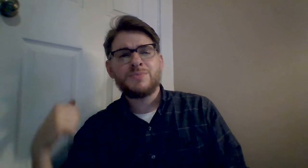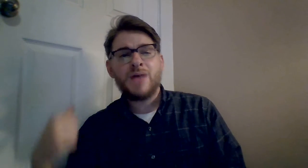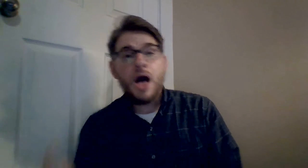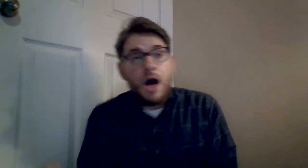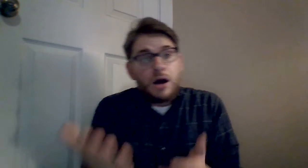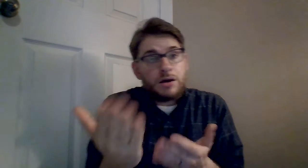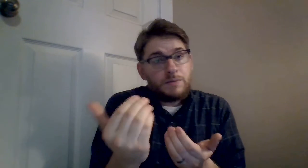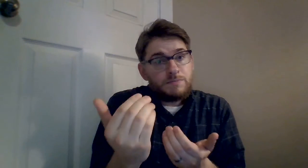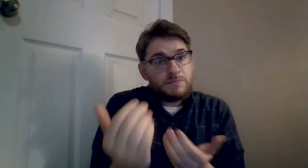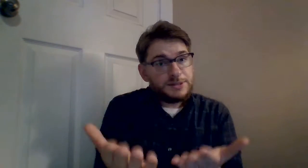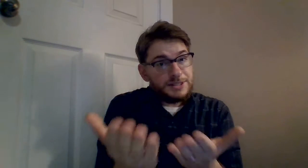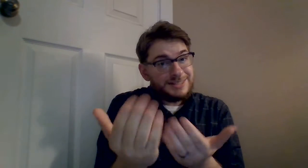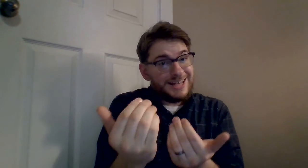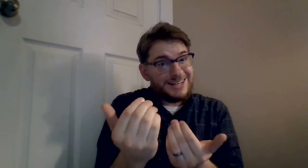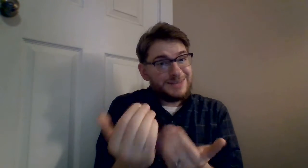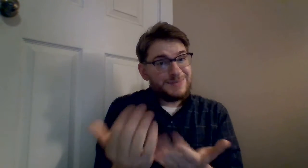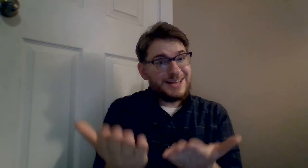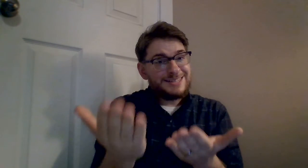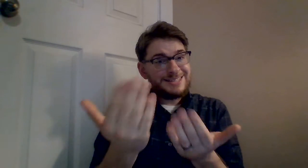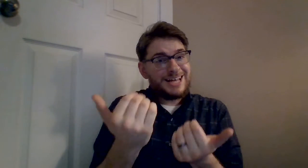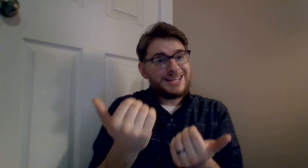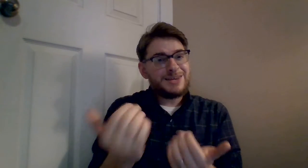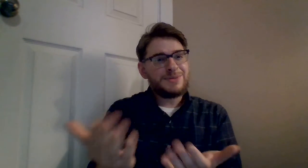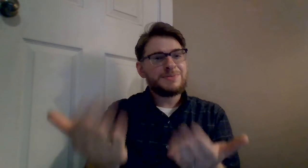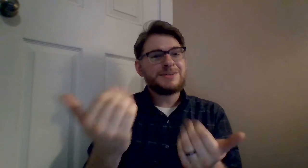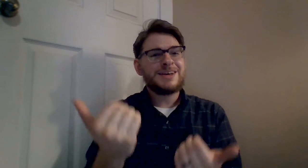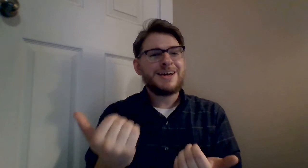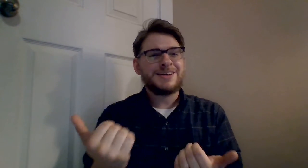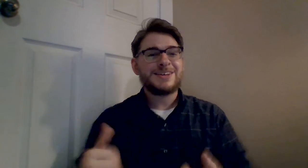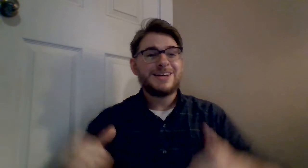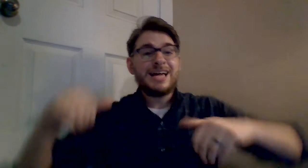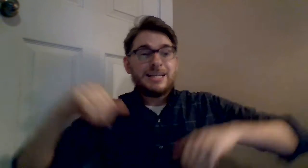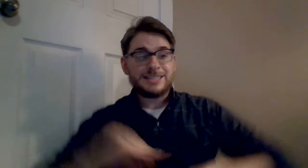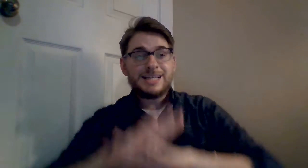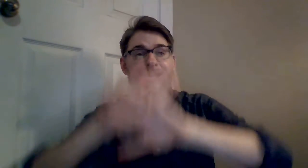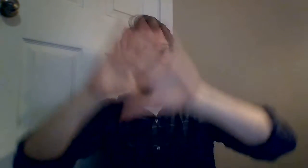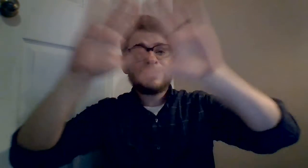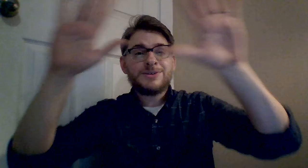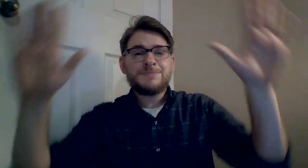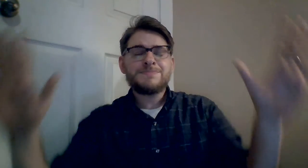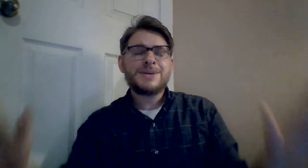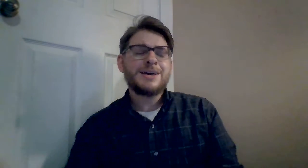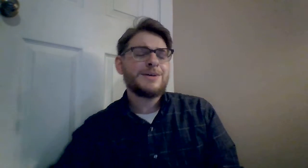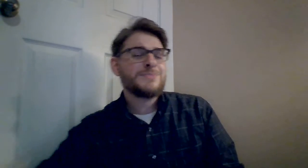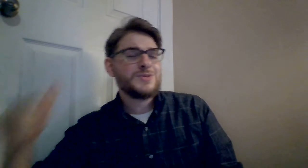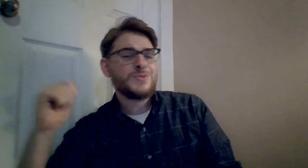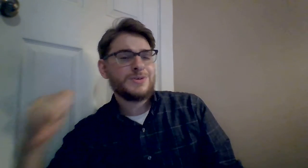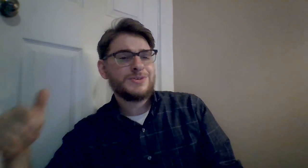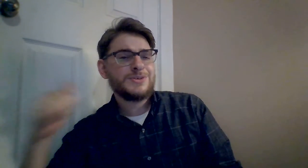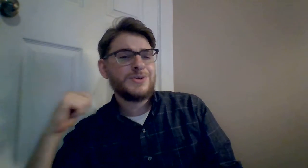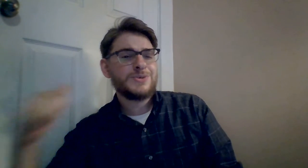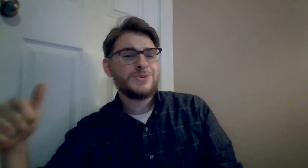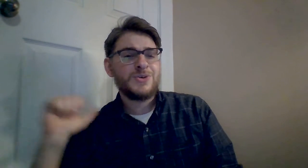Come, Mr. Tallyman, tally me banana. Daylight come and me won't go home.